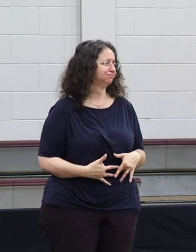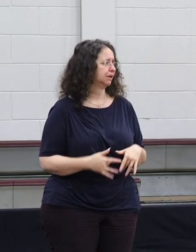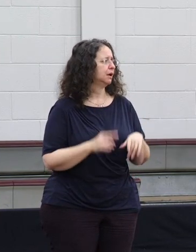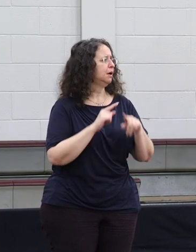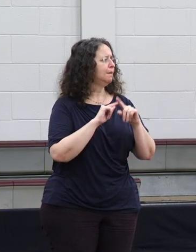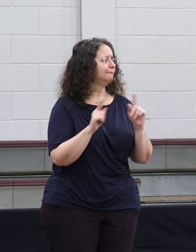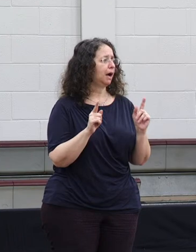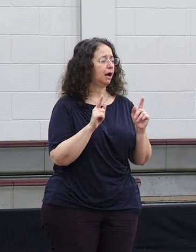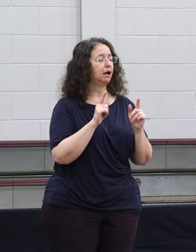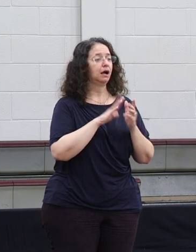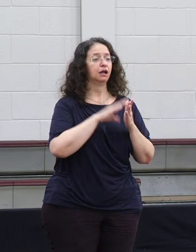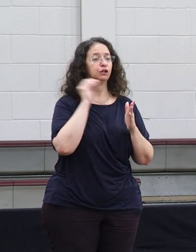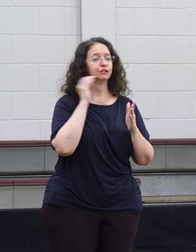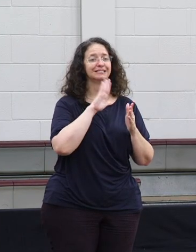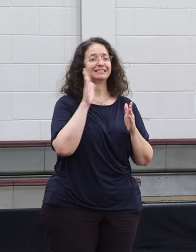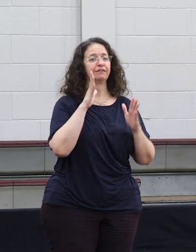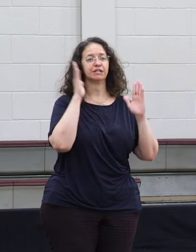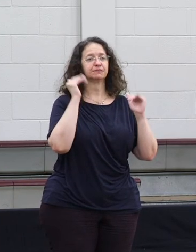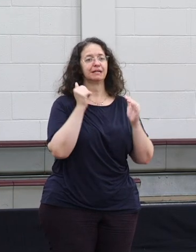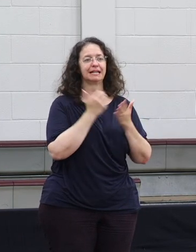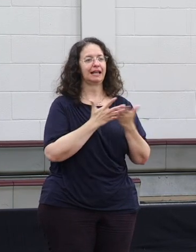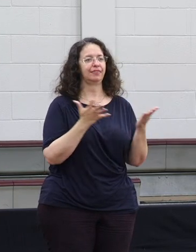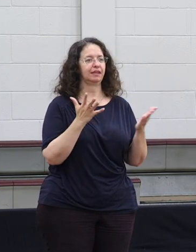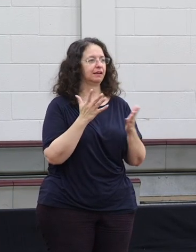I learned to never expect anything from life.